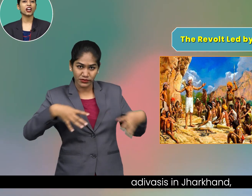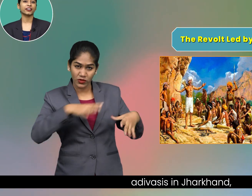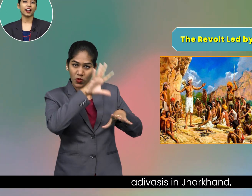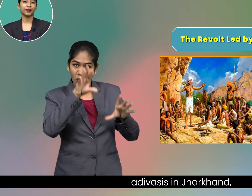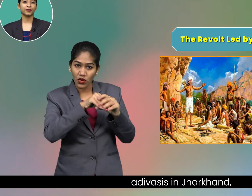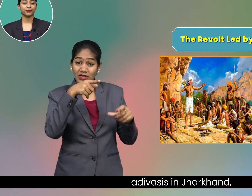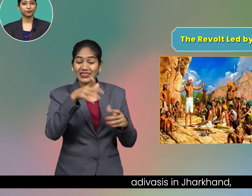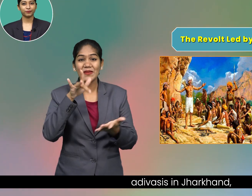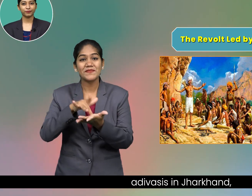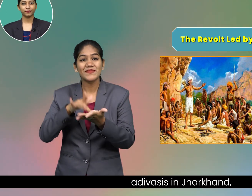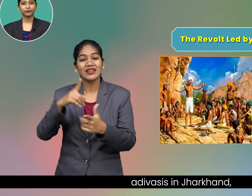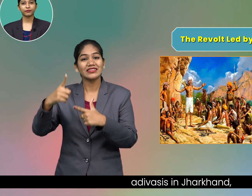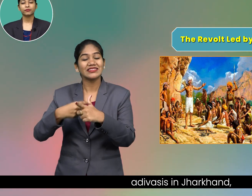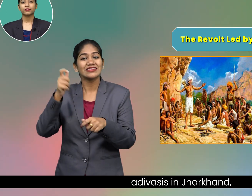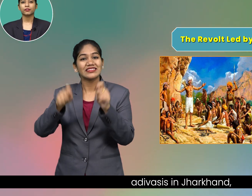in Jharkhand,